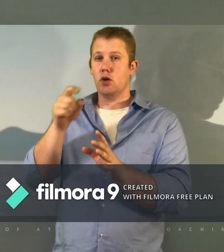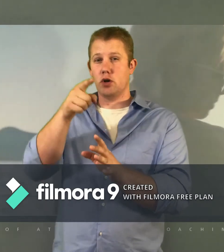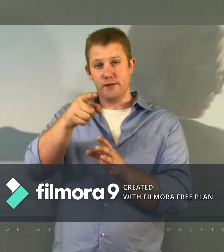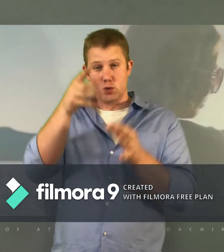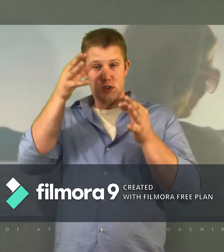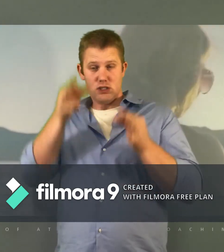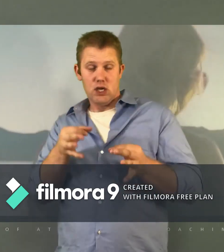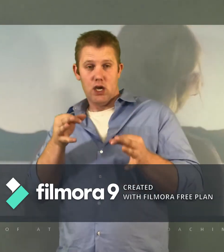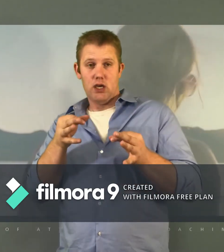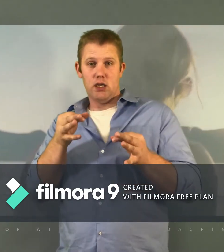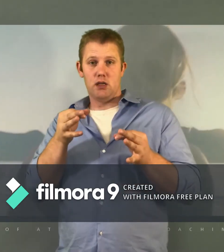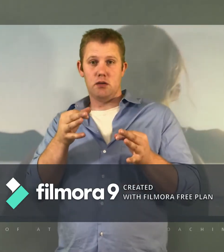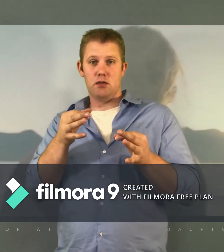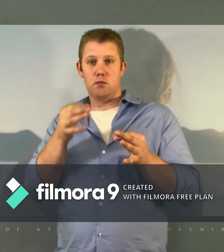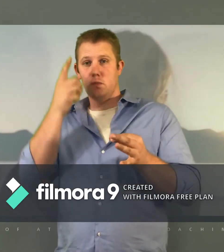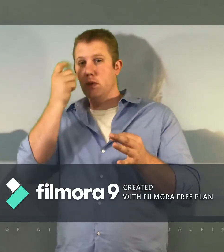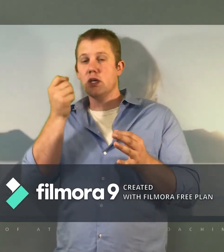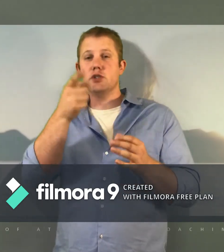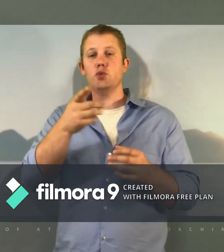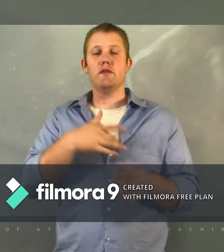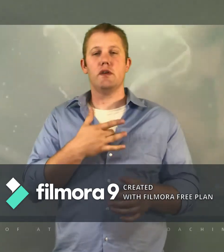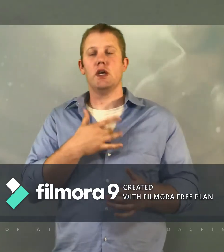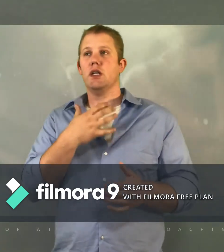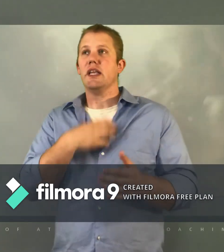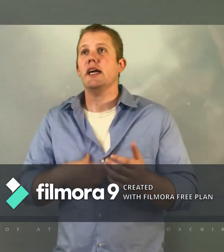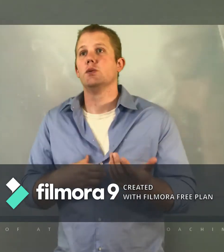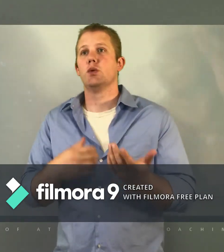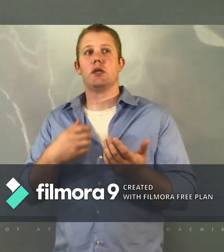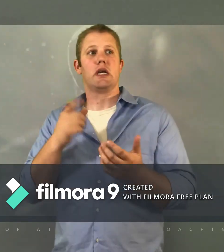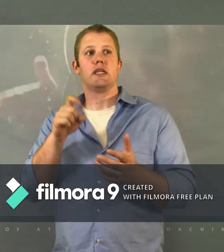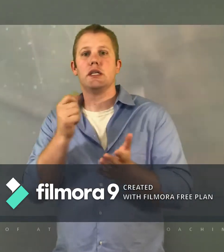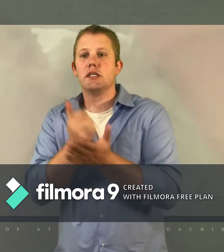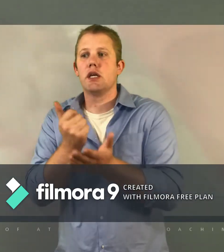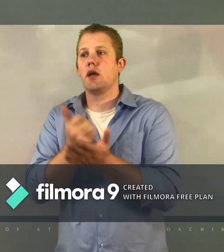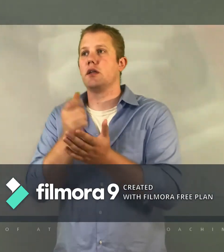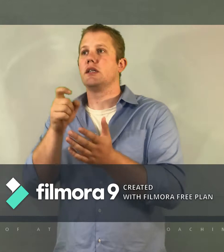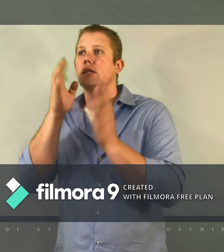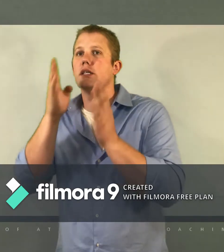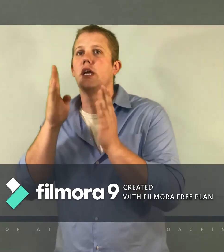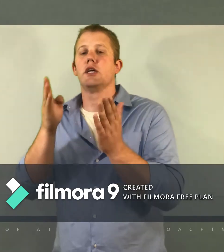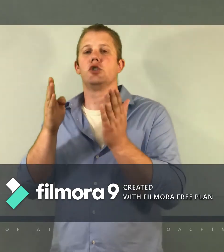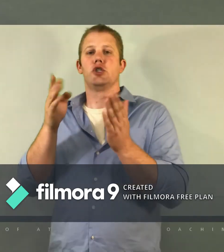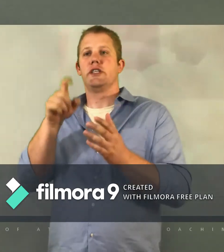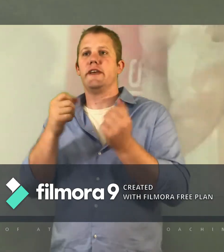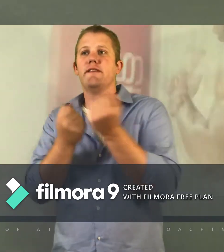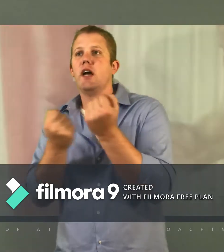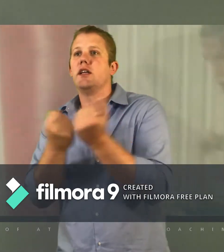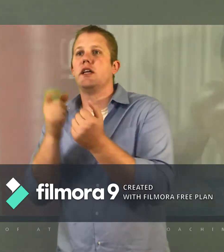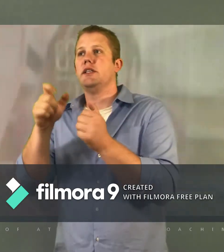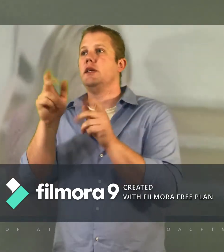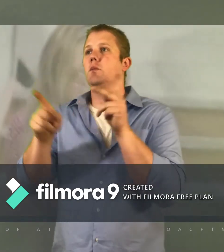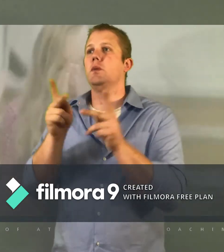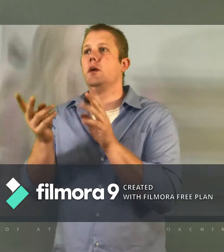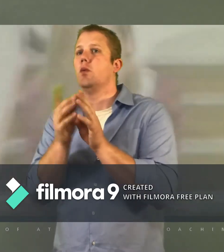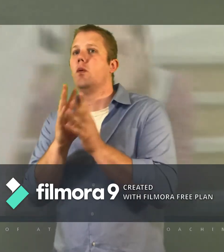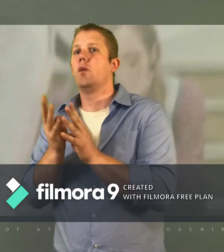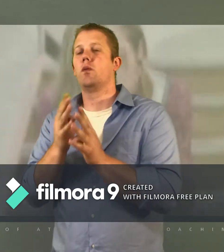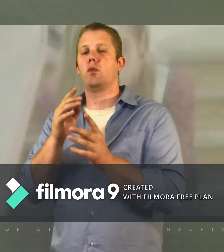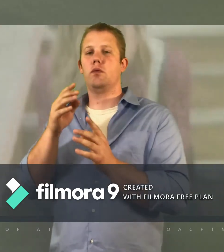Is the season over? Or have you decided because you're desperate, because you just need validation,